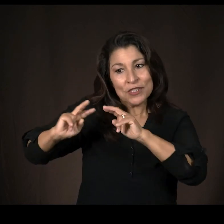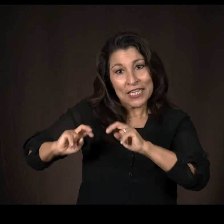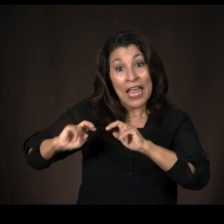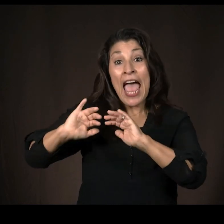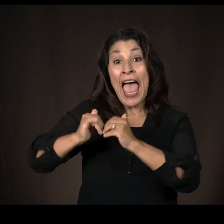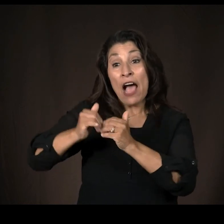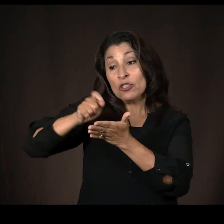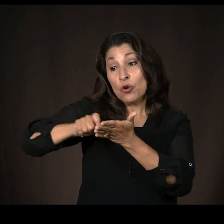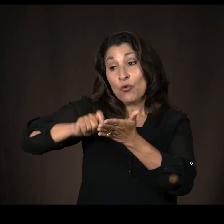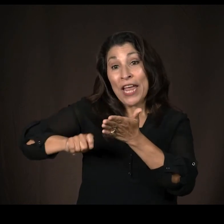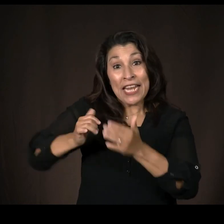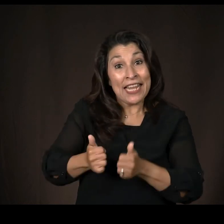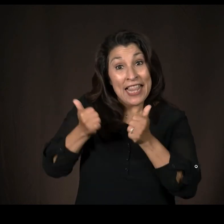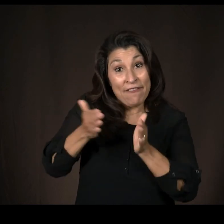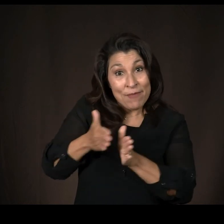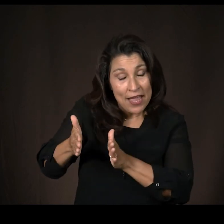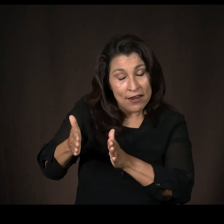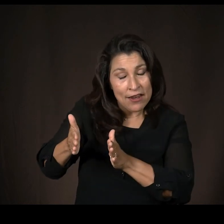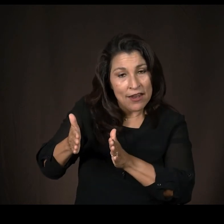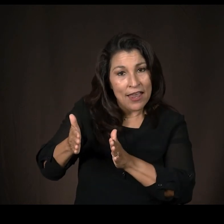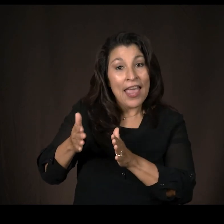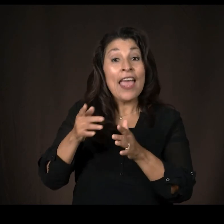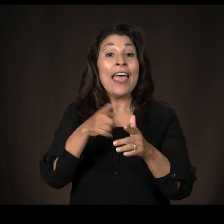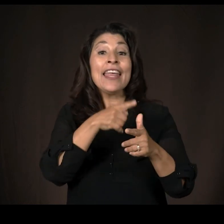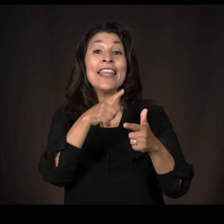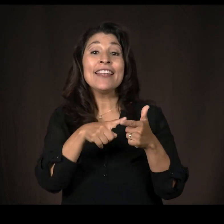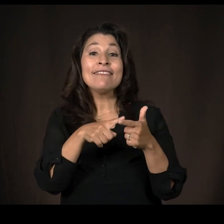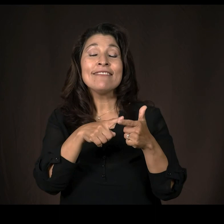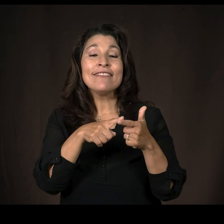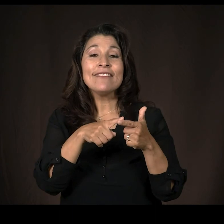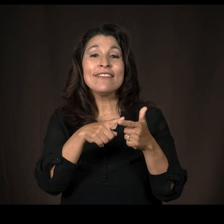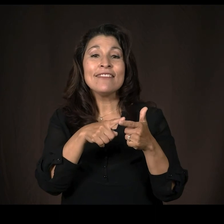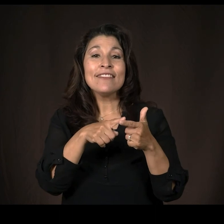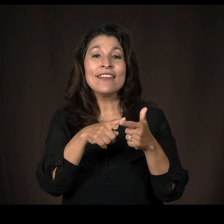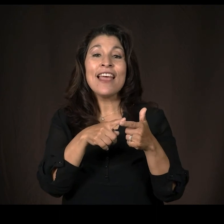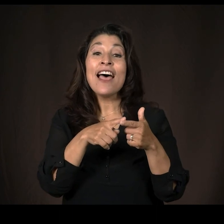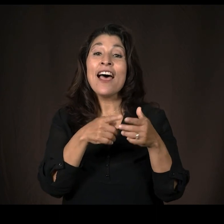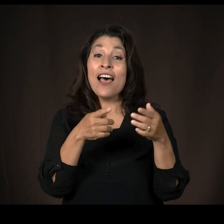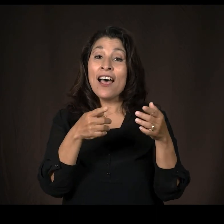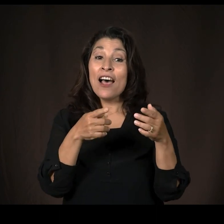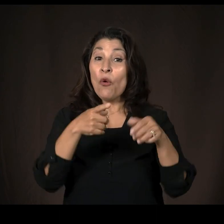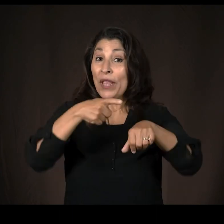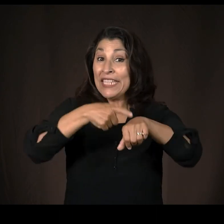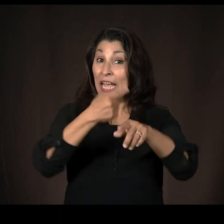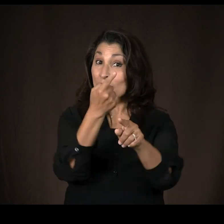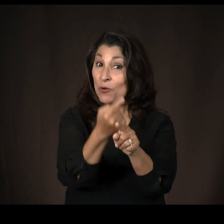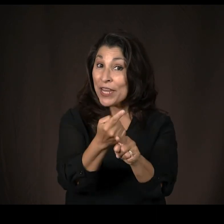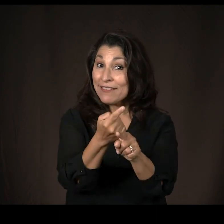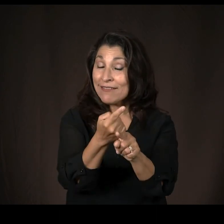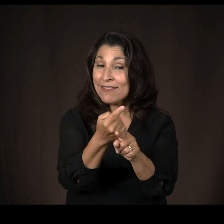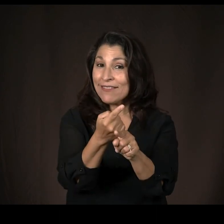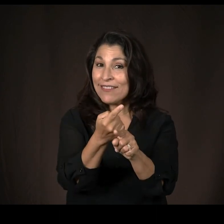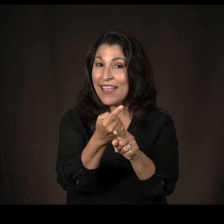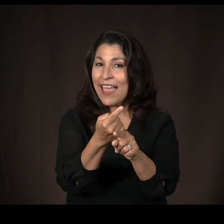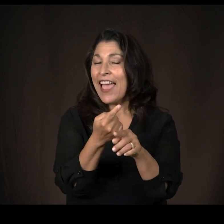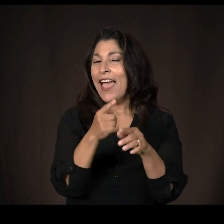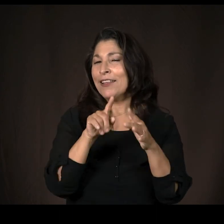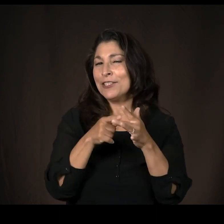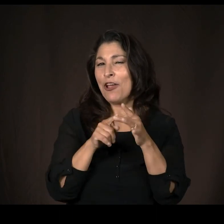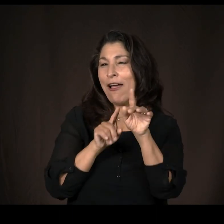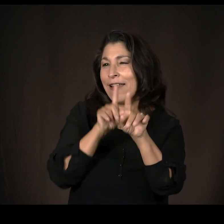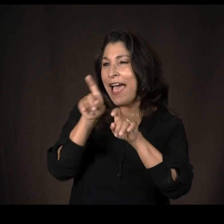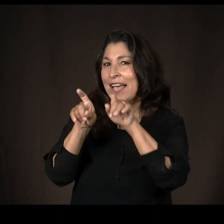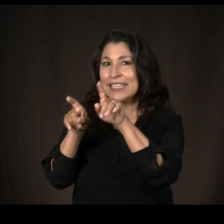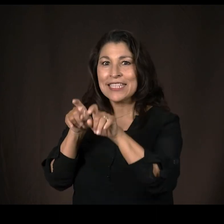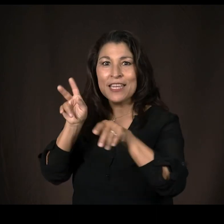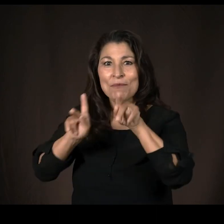how to write out a life plan. And then when the time is right and you start asking